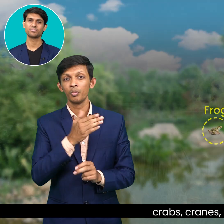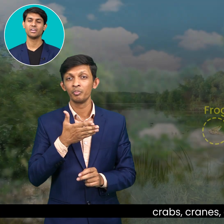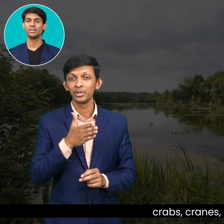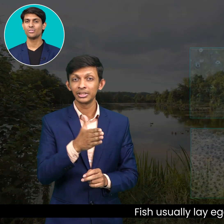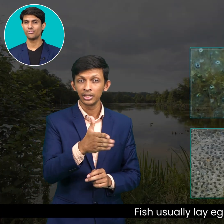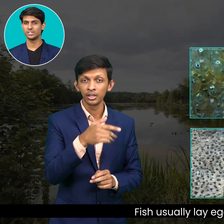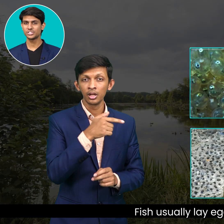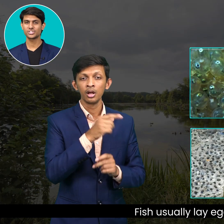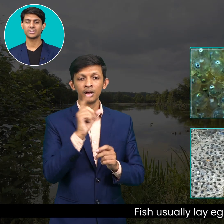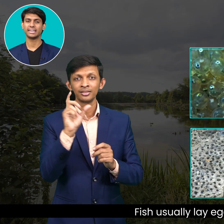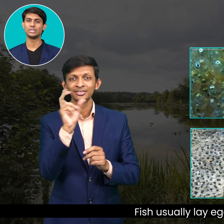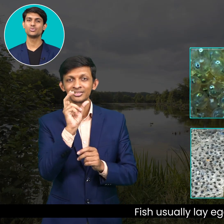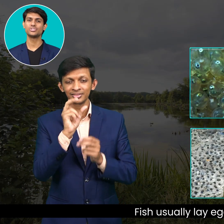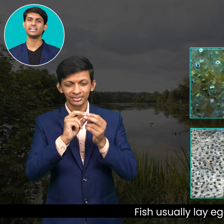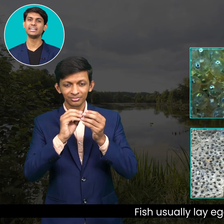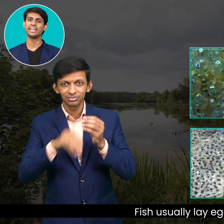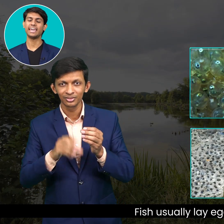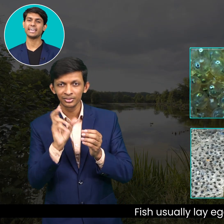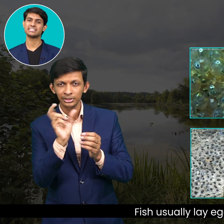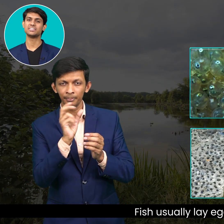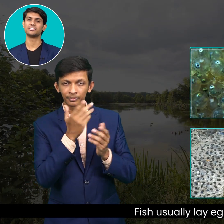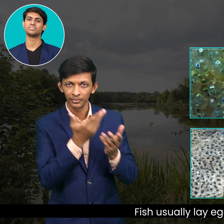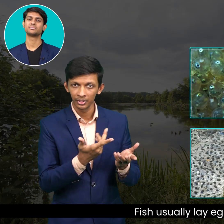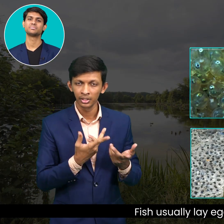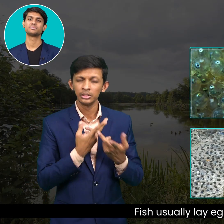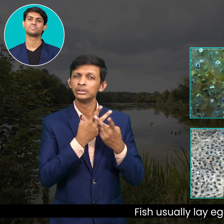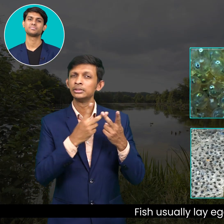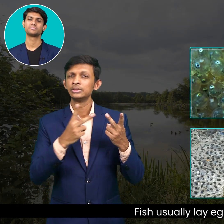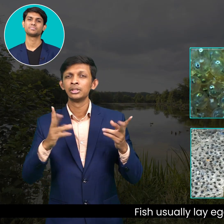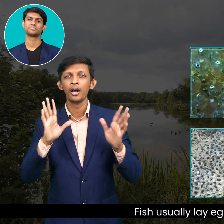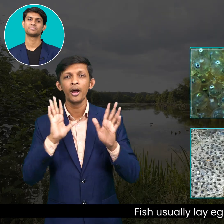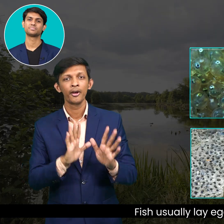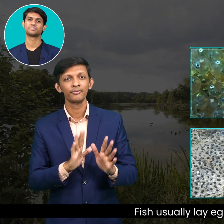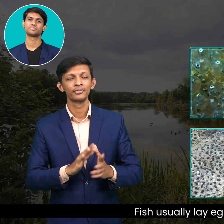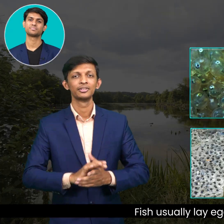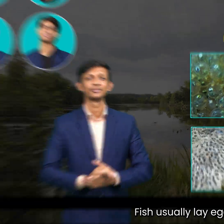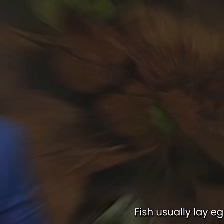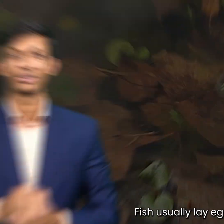etc. Fish usually lay eggs here.